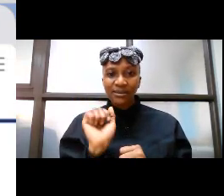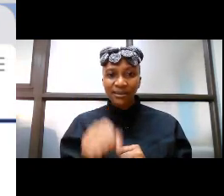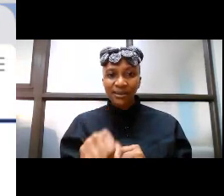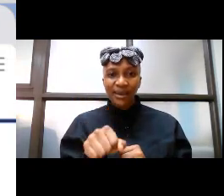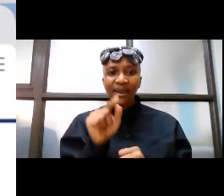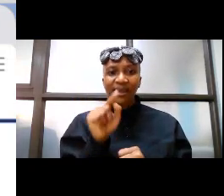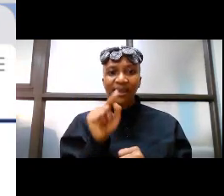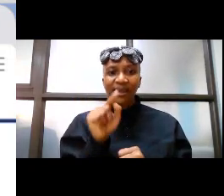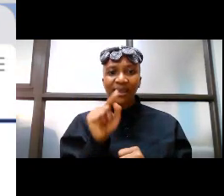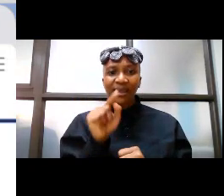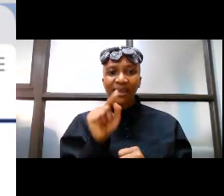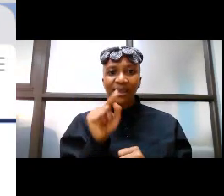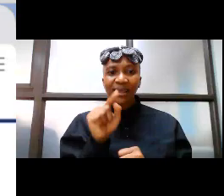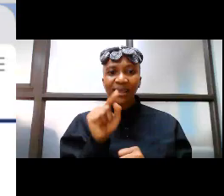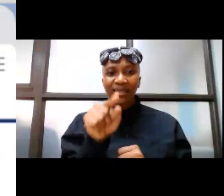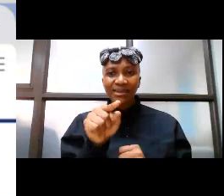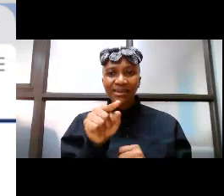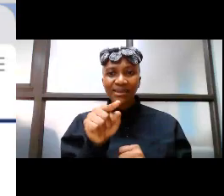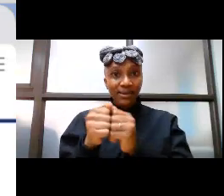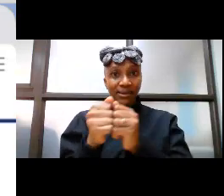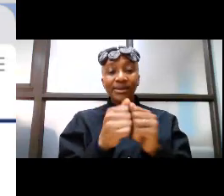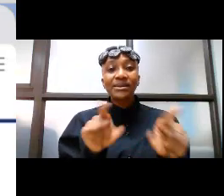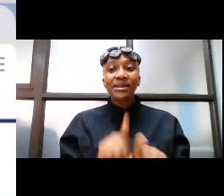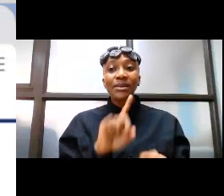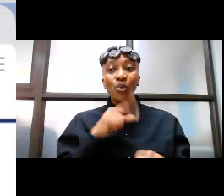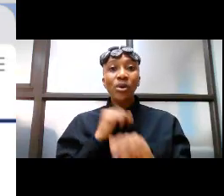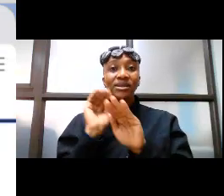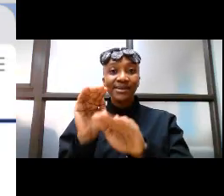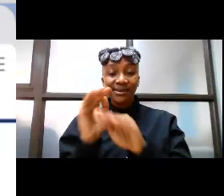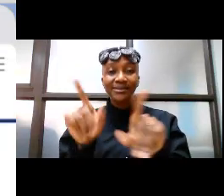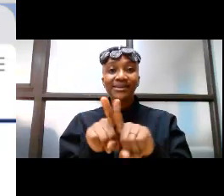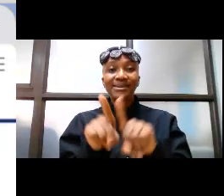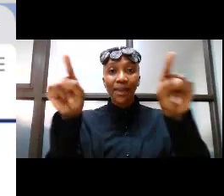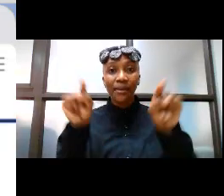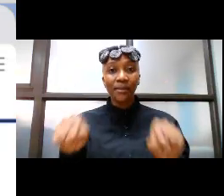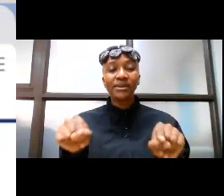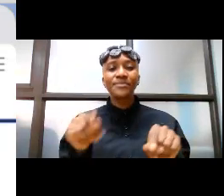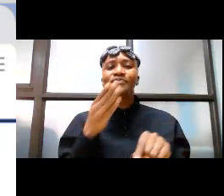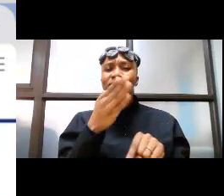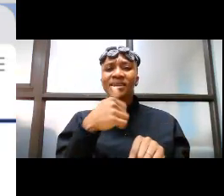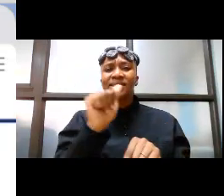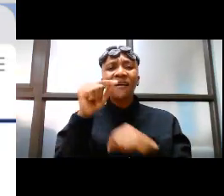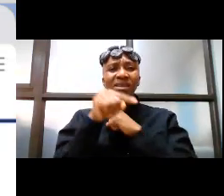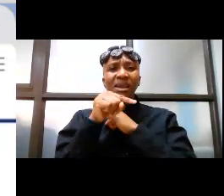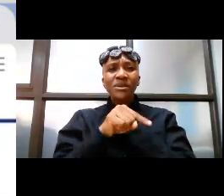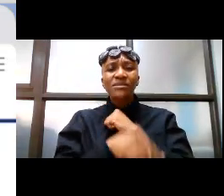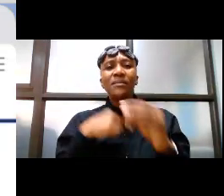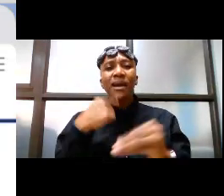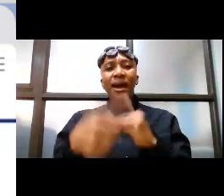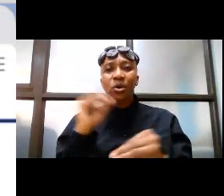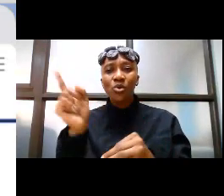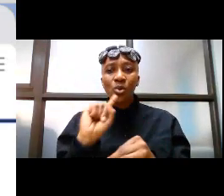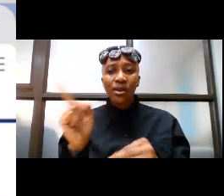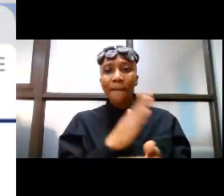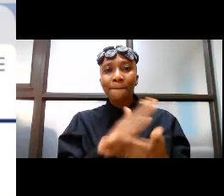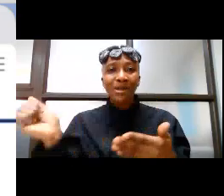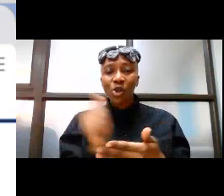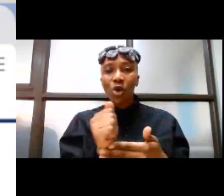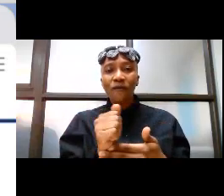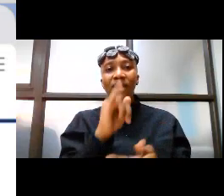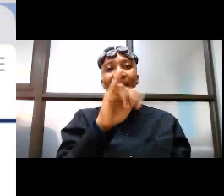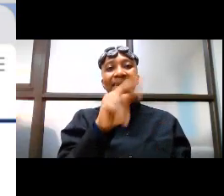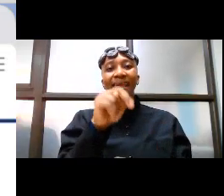my colleague also will taught on the same course. She goes deep into part of that incidental learning for